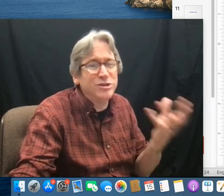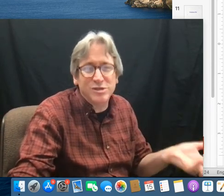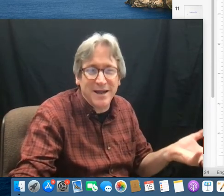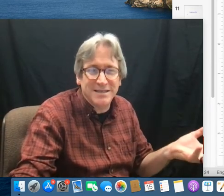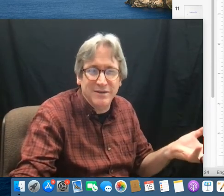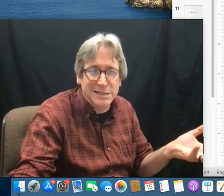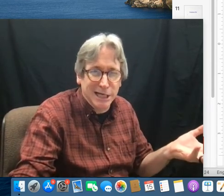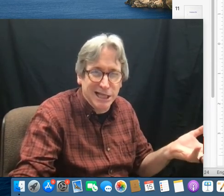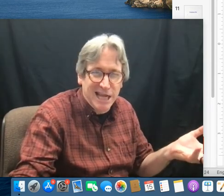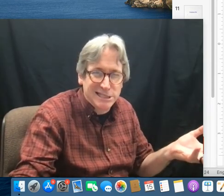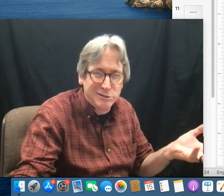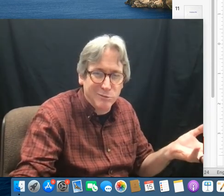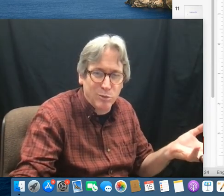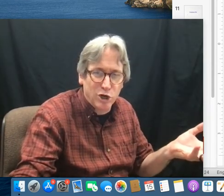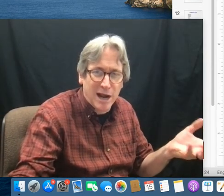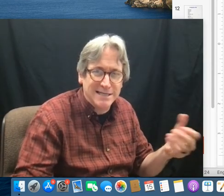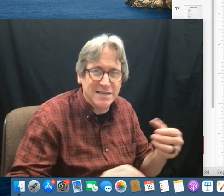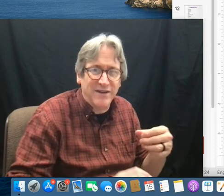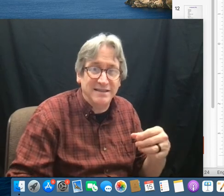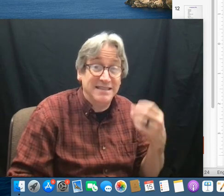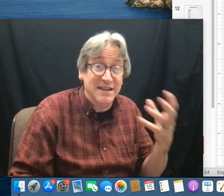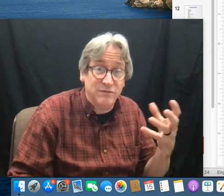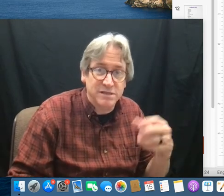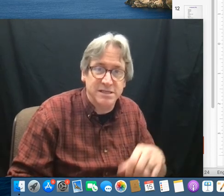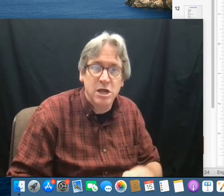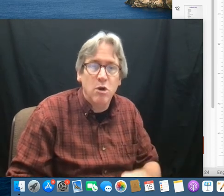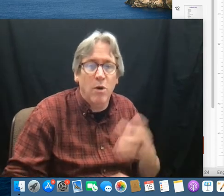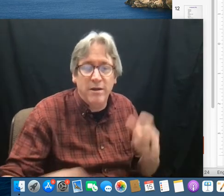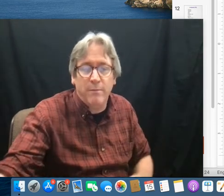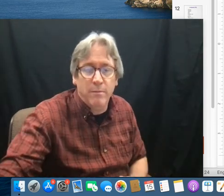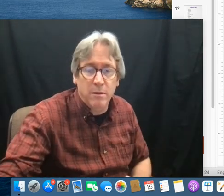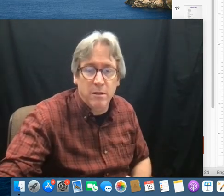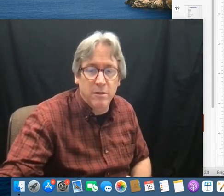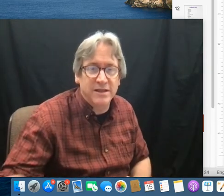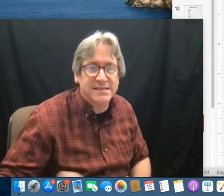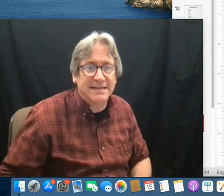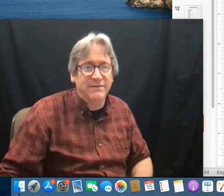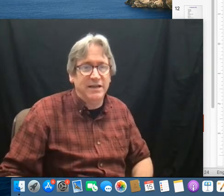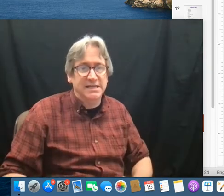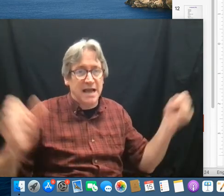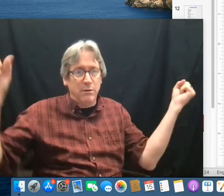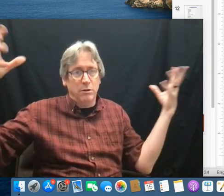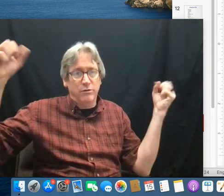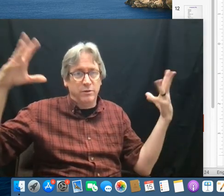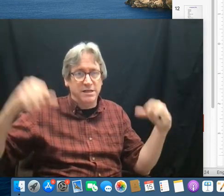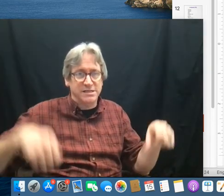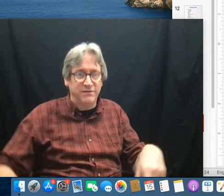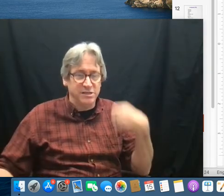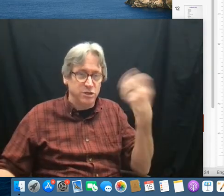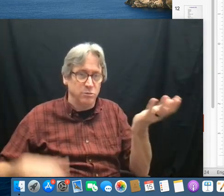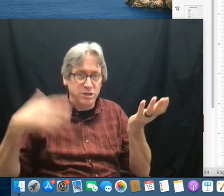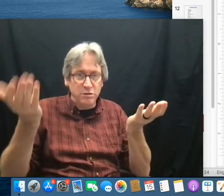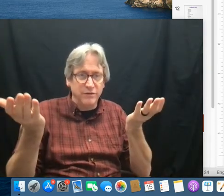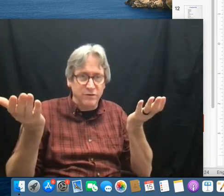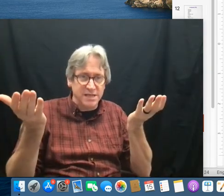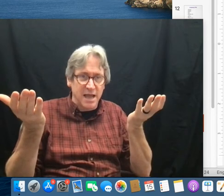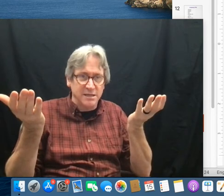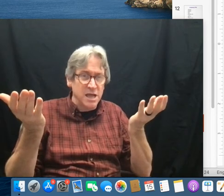body? Is it far away? Does it use a lot of joints, or does it just use one joint far away from the body?